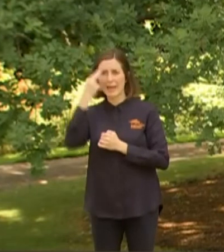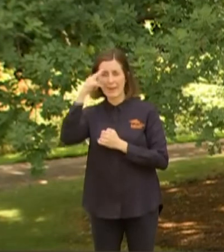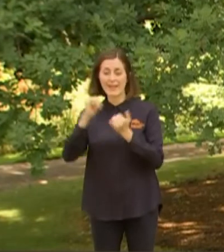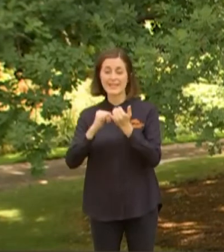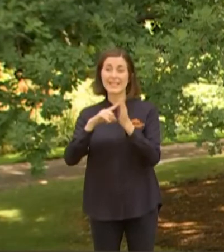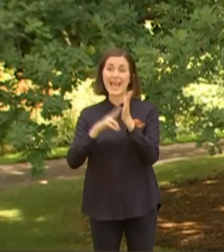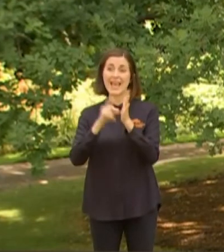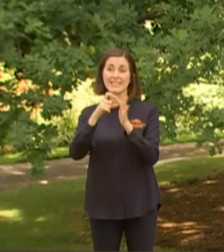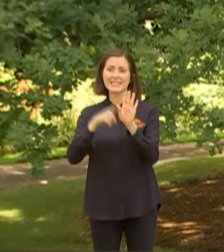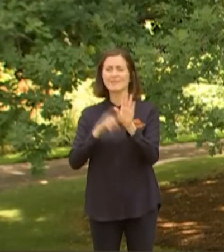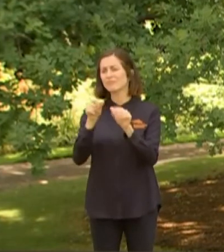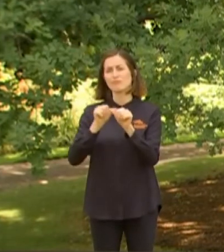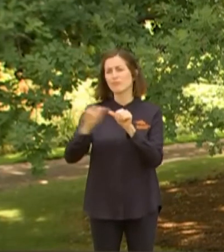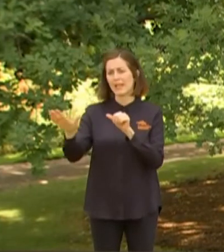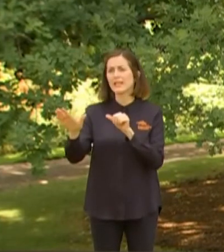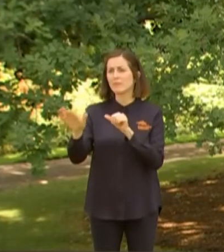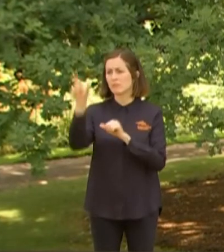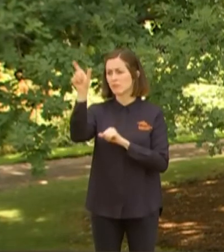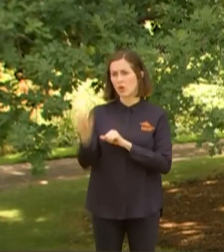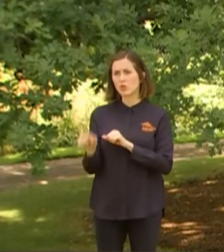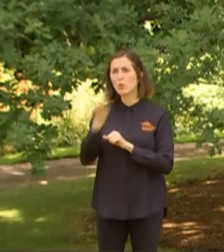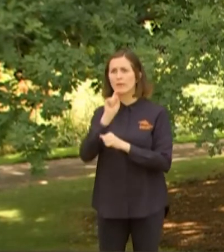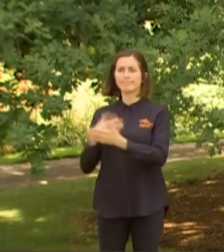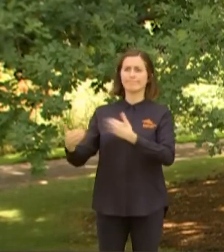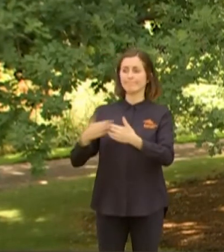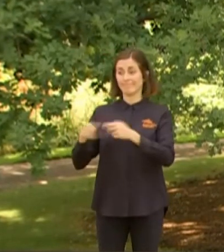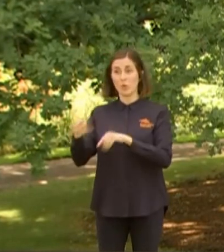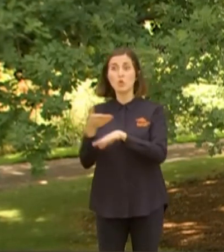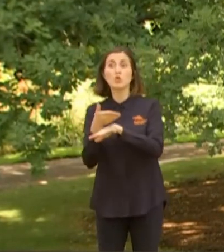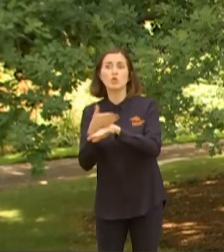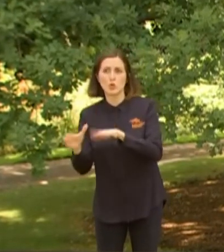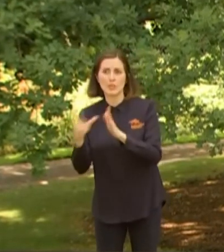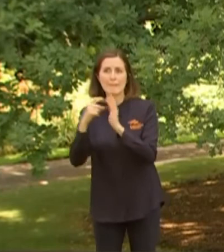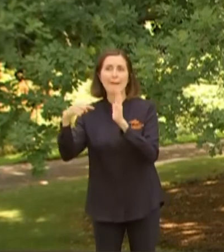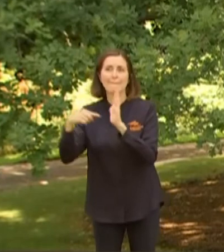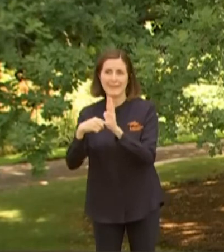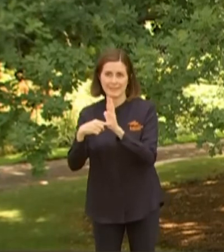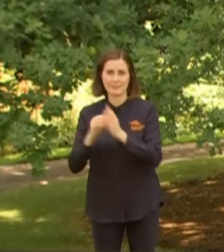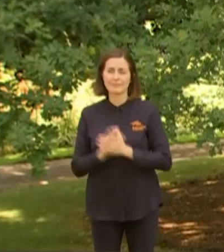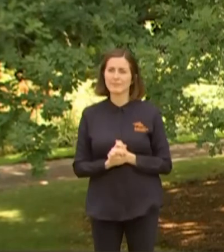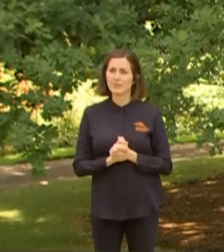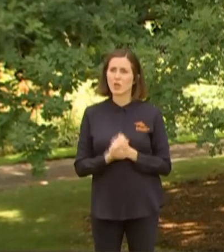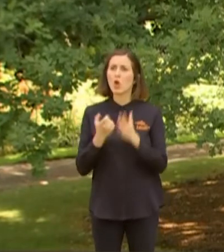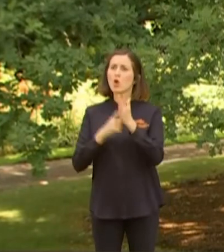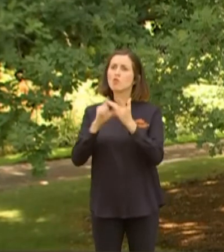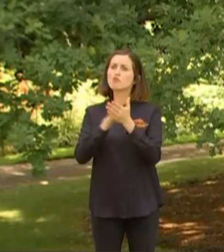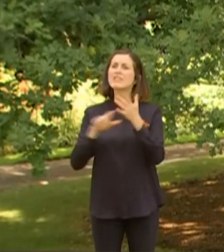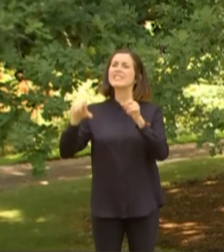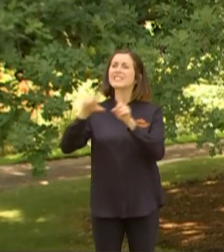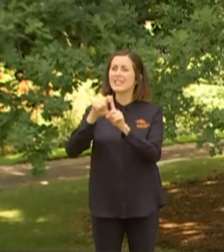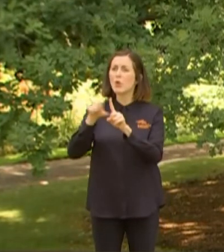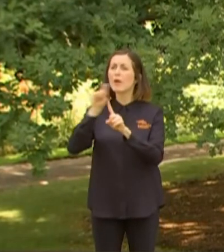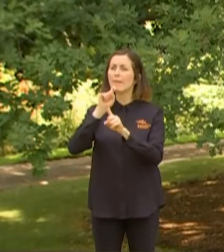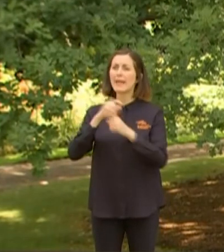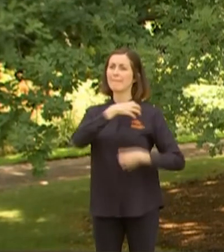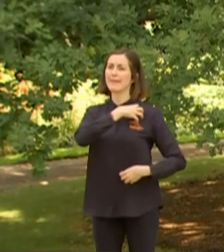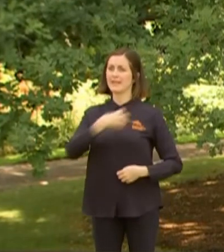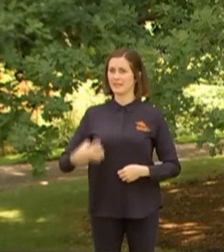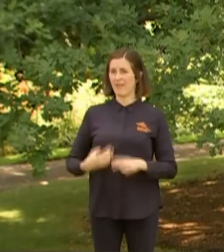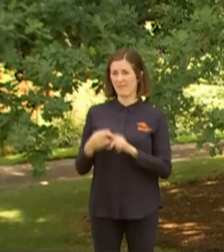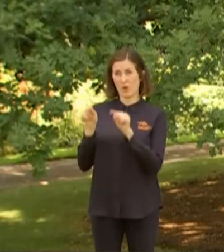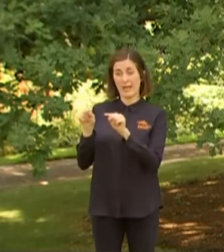choice. I think she's exactly the right person to head up this new department, as is of course Richard, to be the coordinating minister, given how big our reform agenda